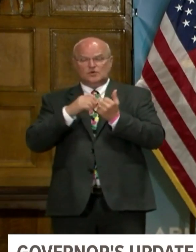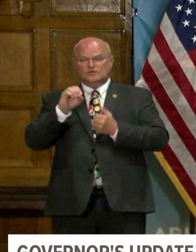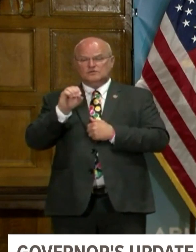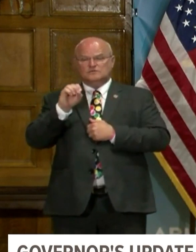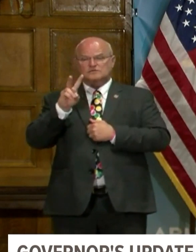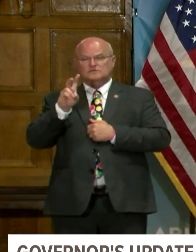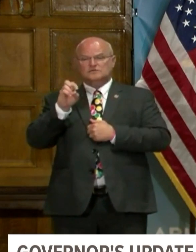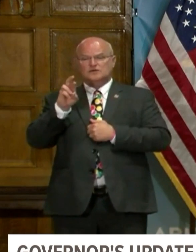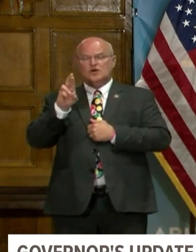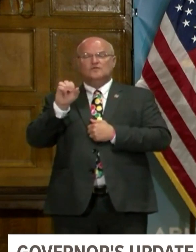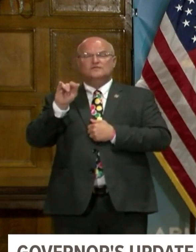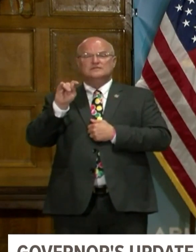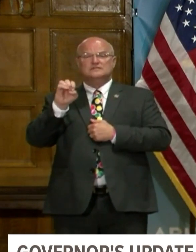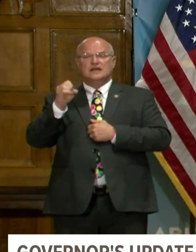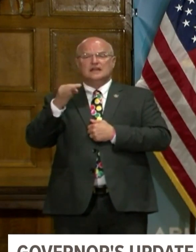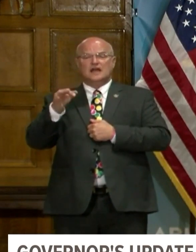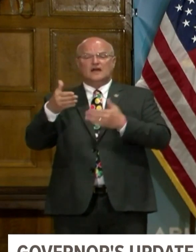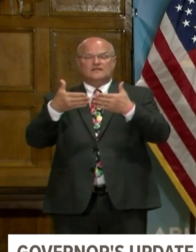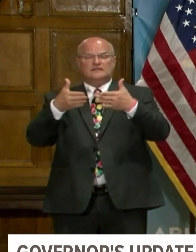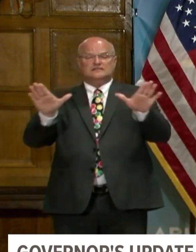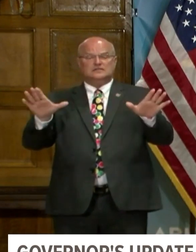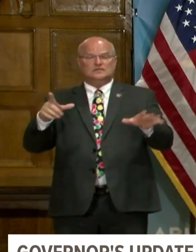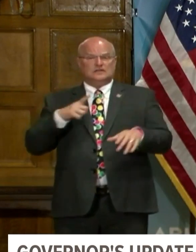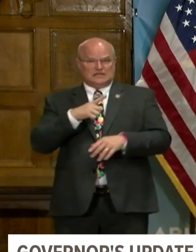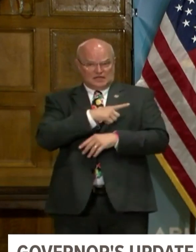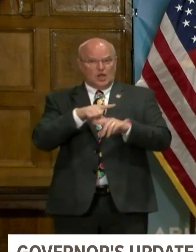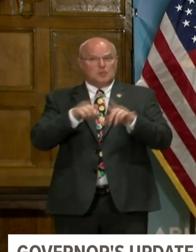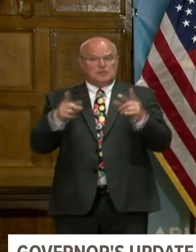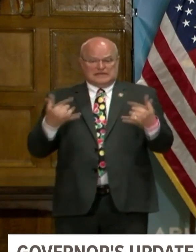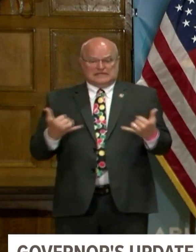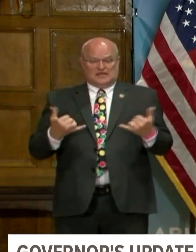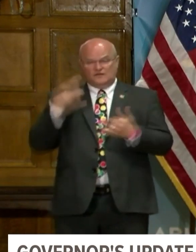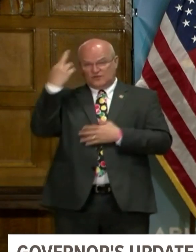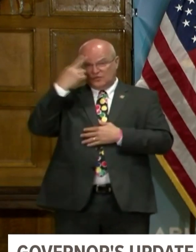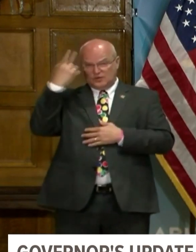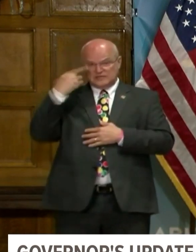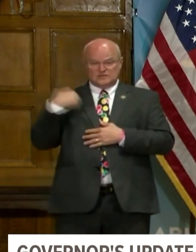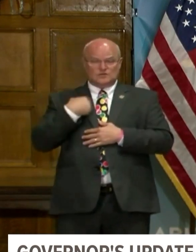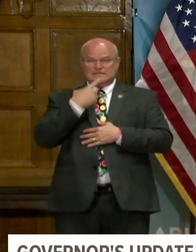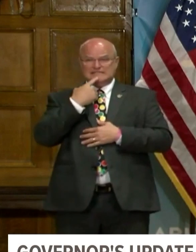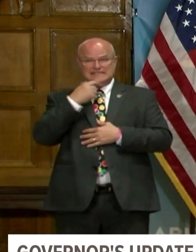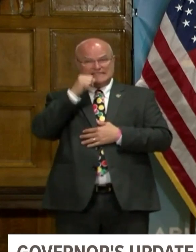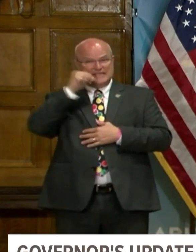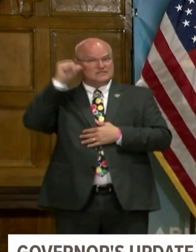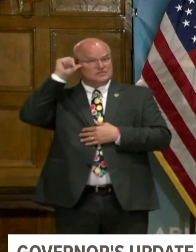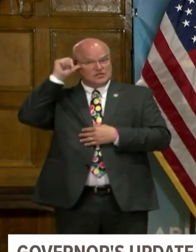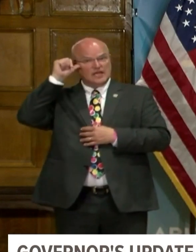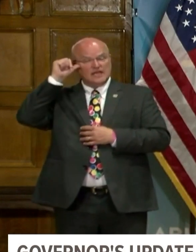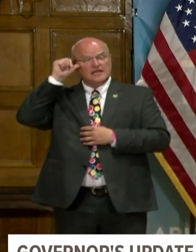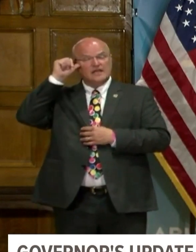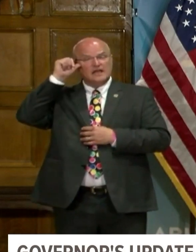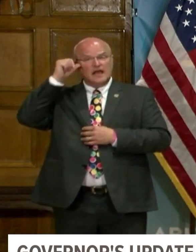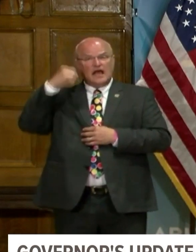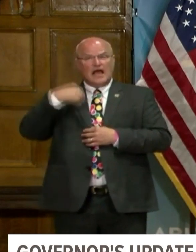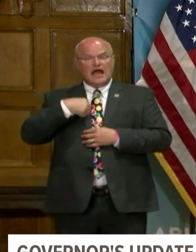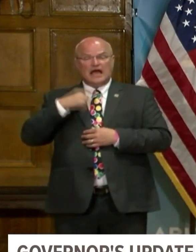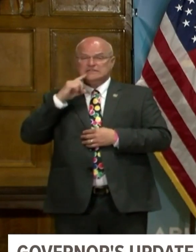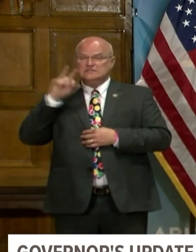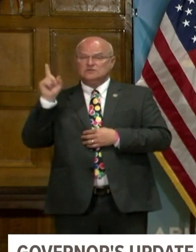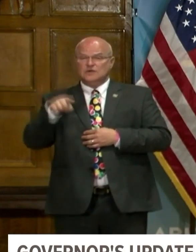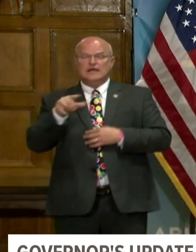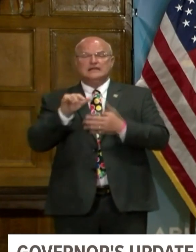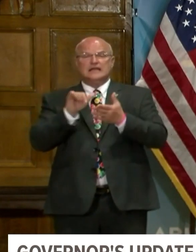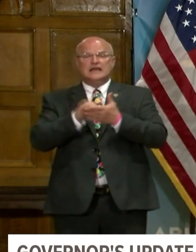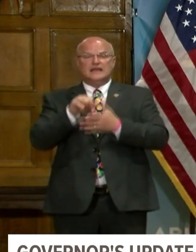oversight role of the General Assembly, but in this instance, for the reasons that we recited yesterday, I directed